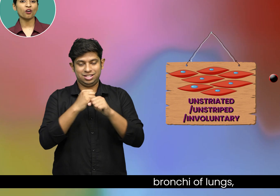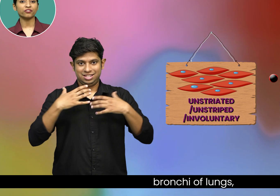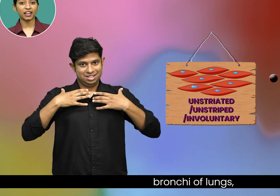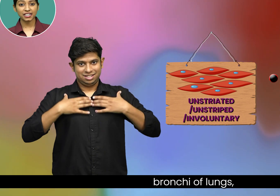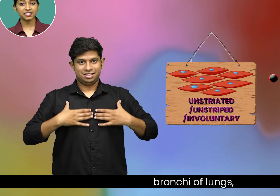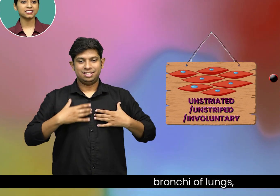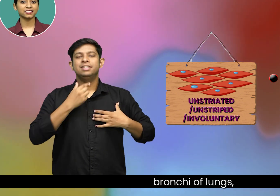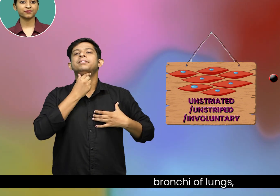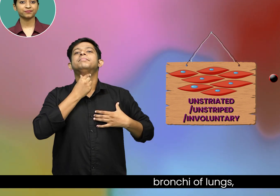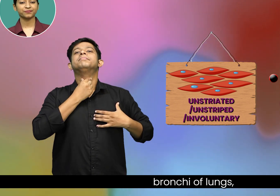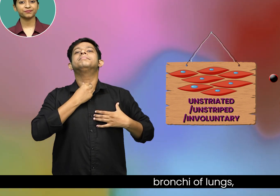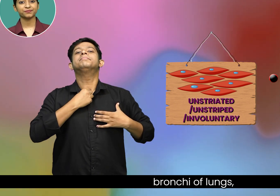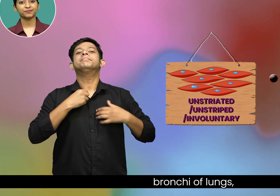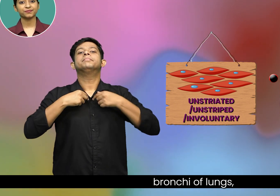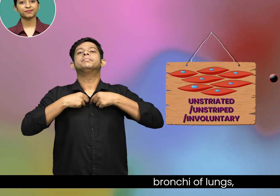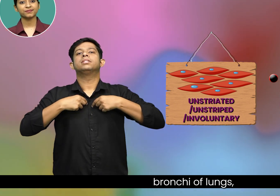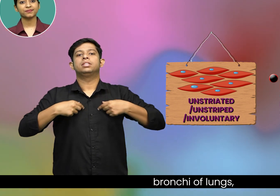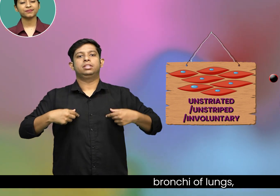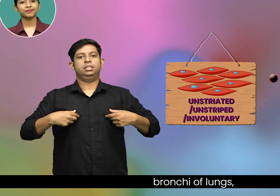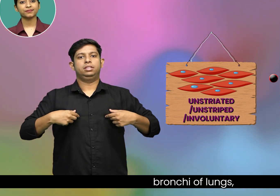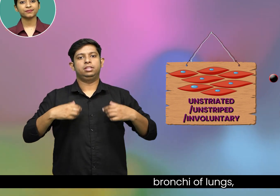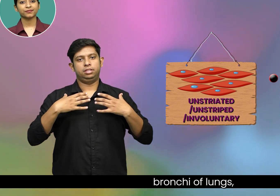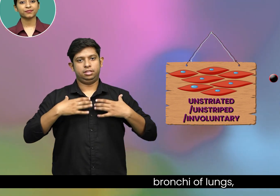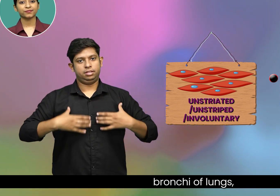bronchi of lungs,